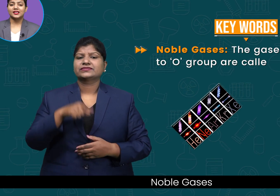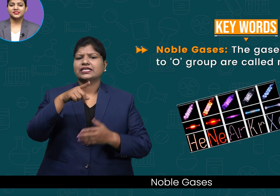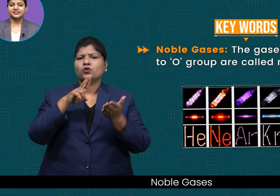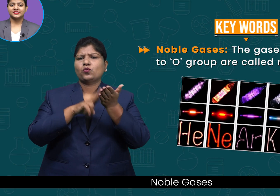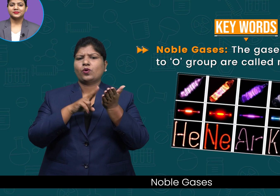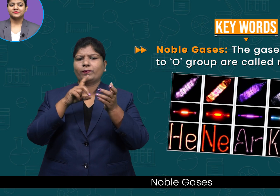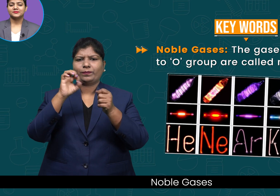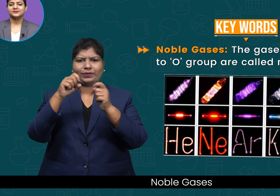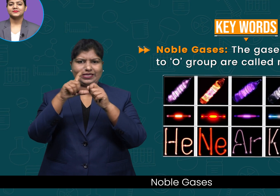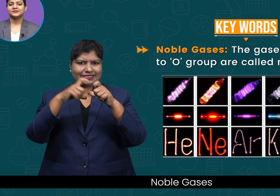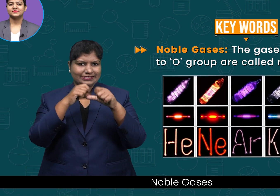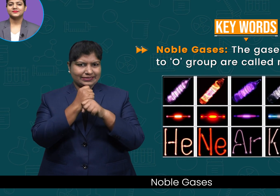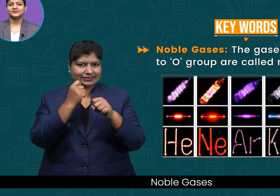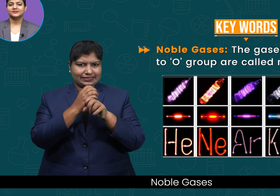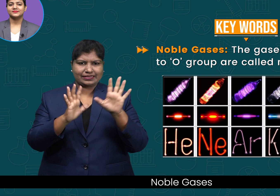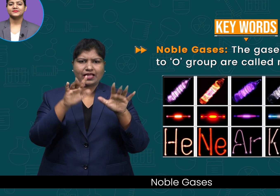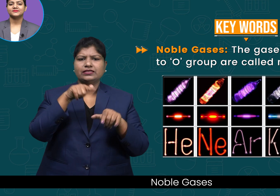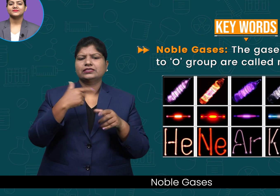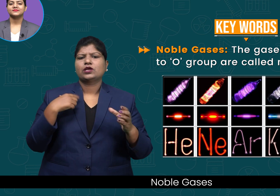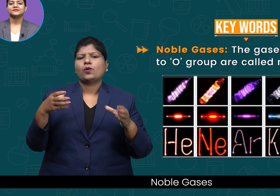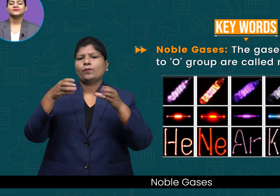noble gases,